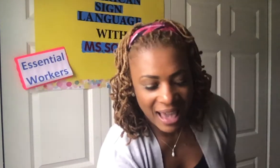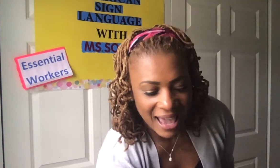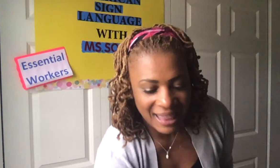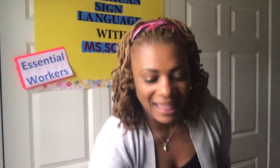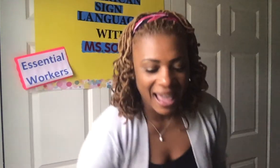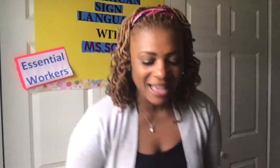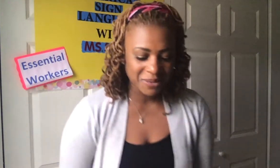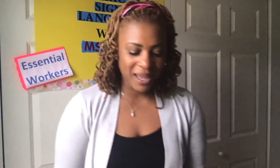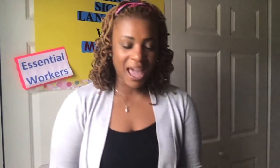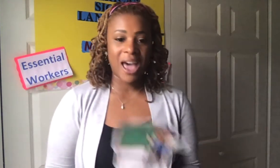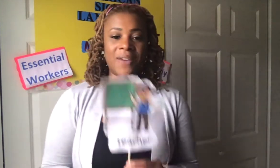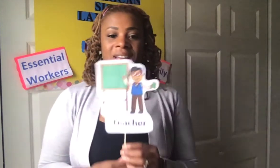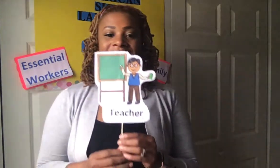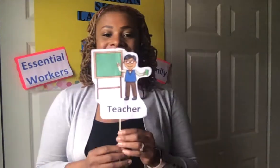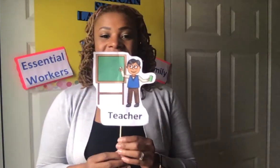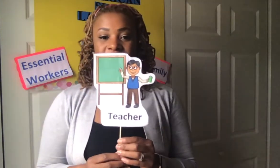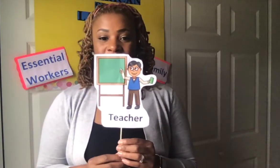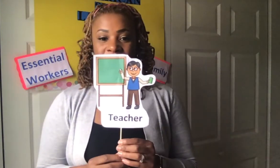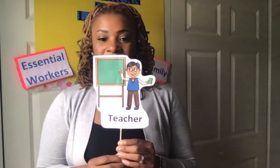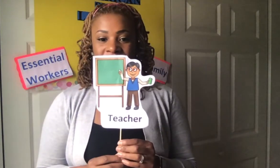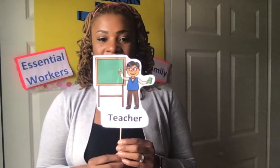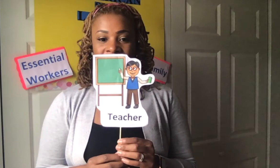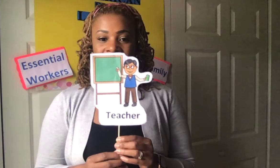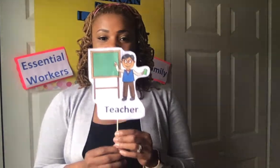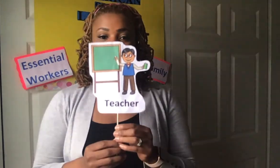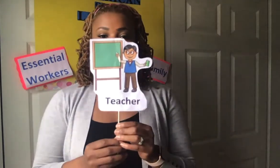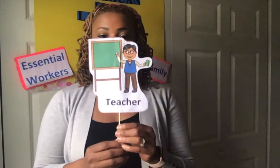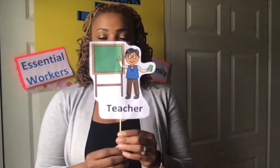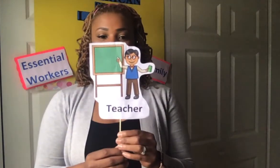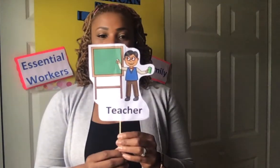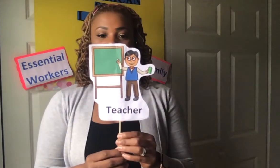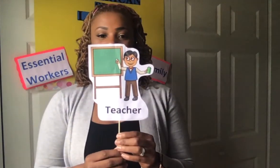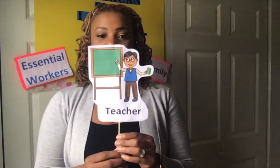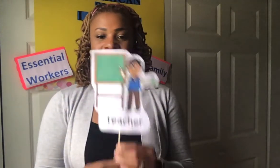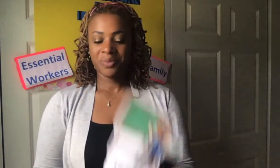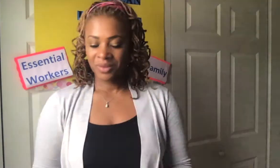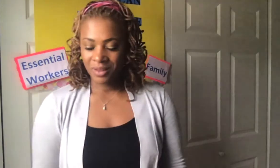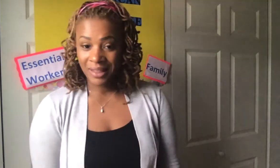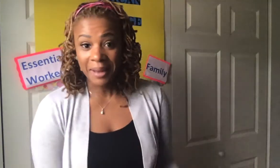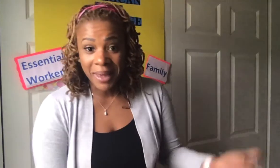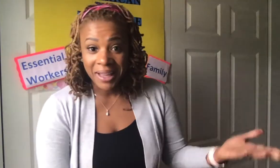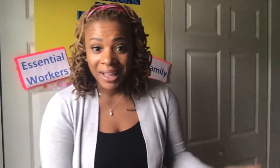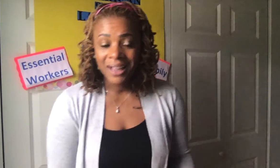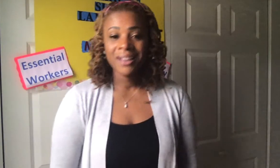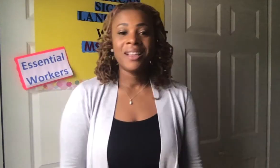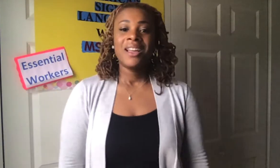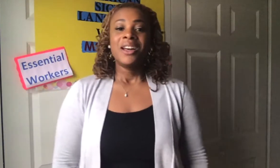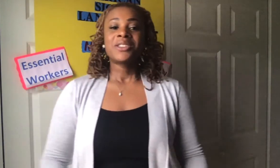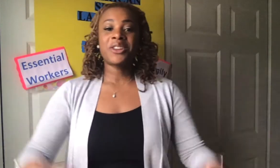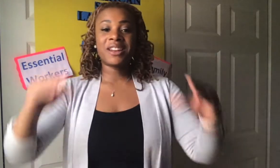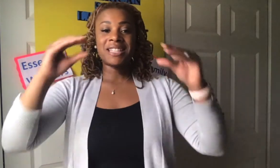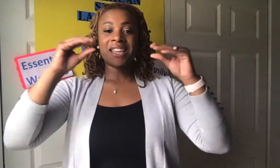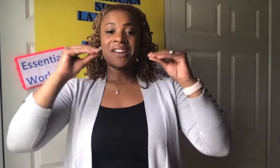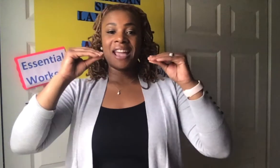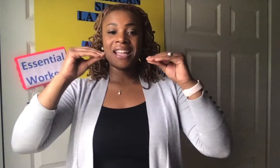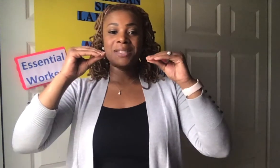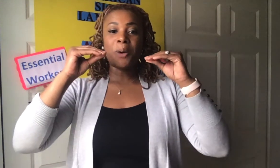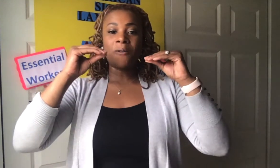And last, we have teacher. Teacher. Like me. So you're going to take your hands both in